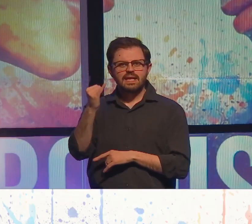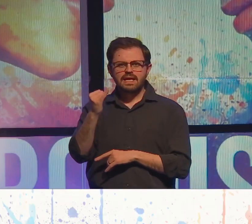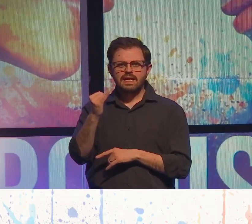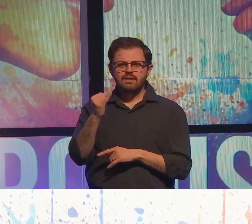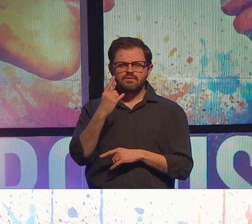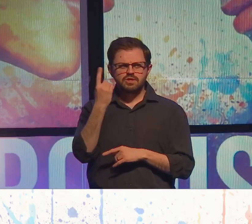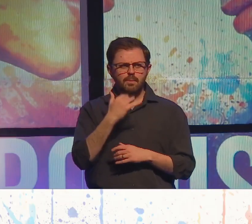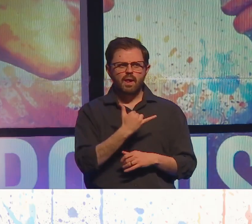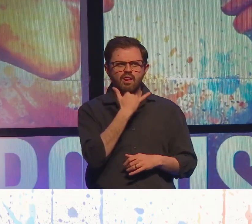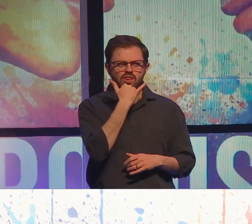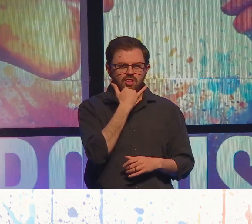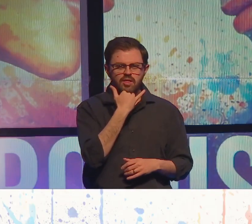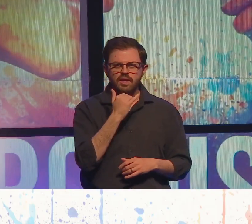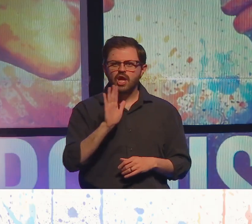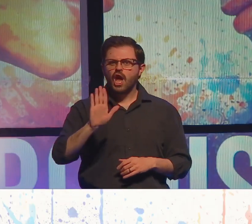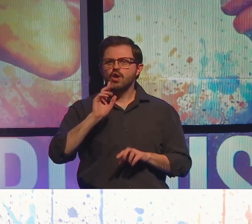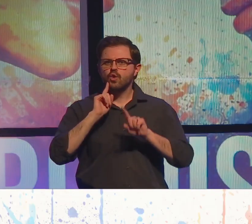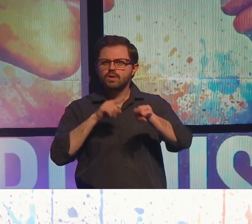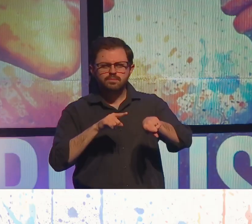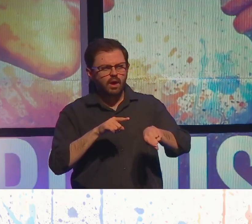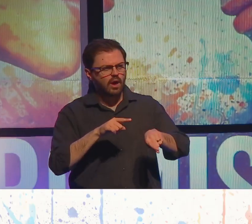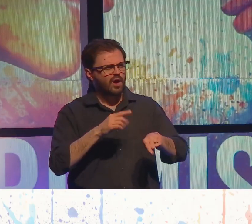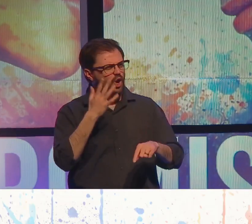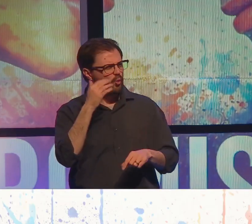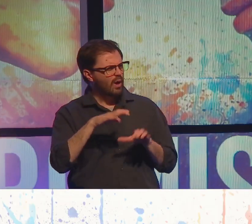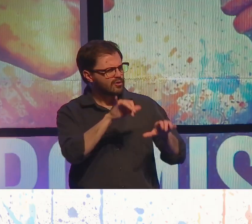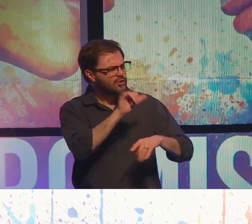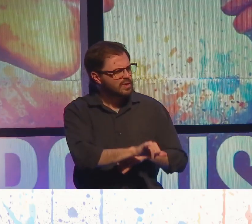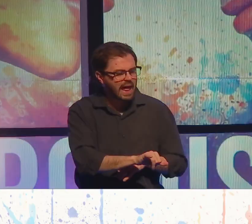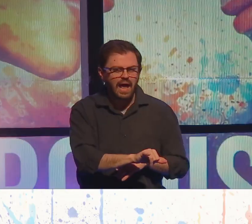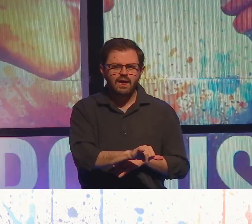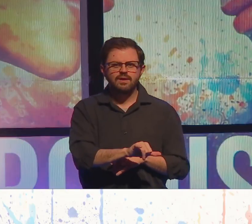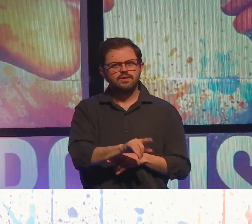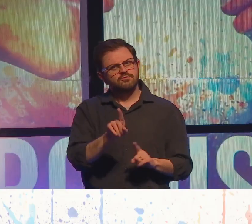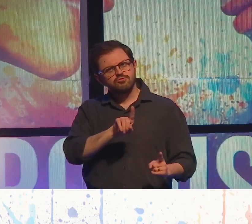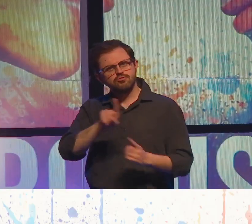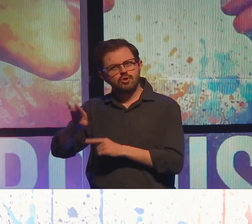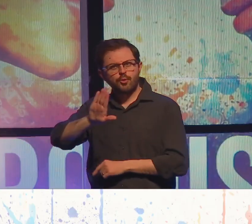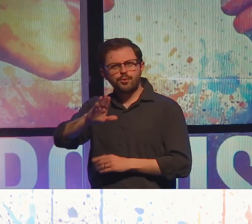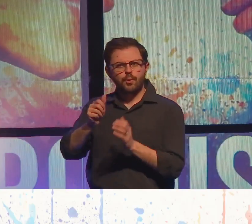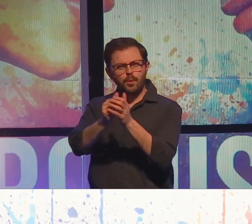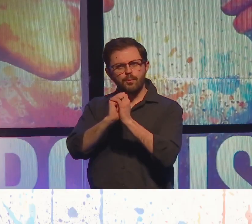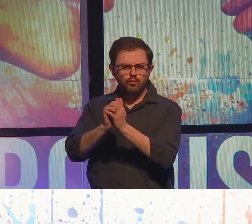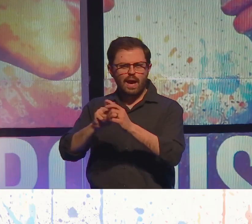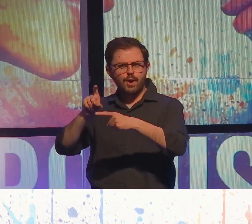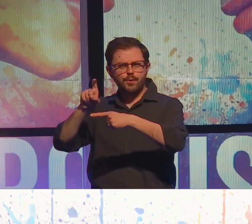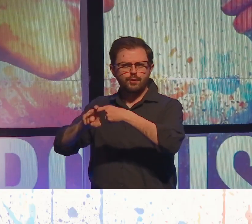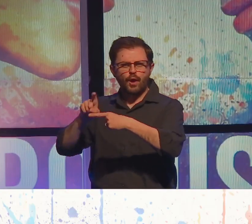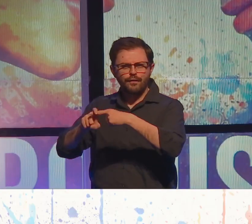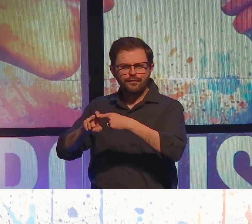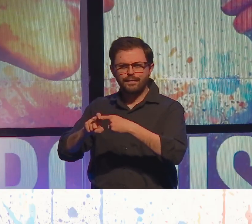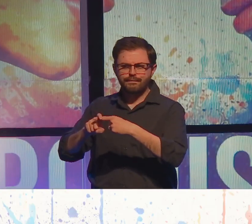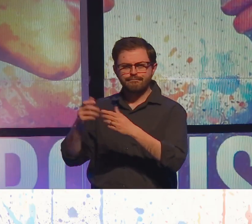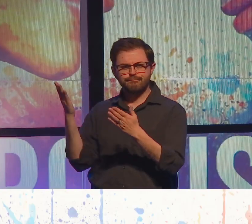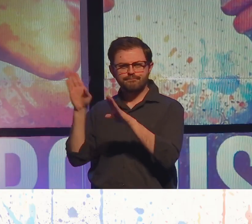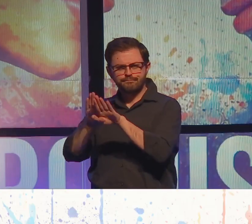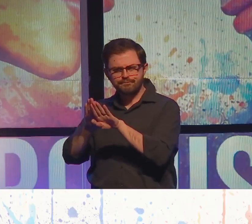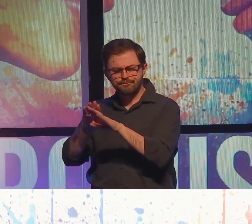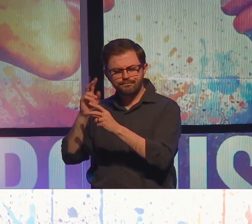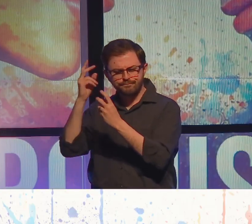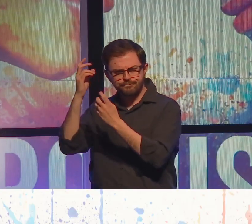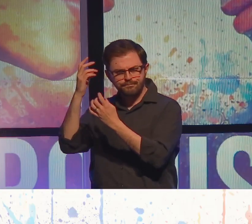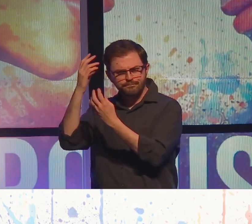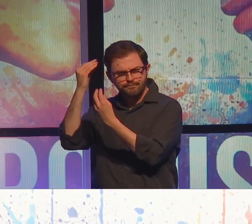mistake, you need to go to your prayer closet. And I don't even believe in prayer closets, but you need to go there and work that out. It's